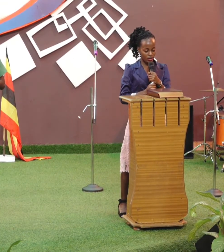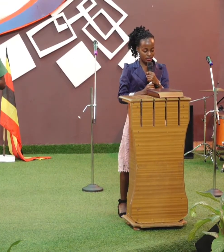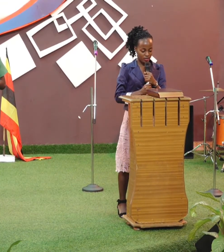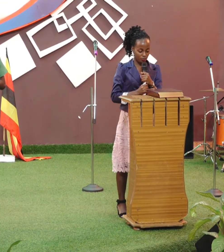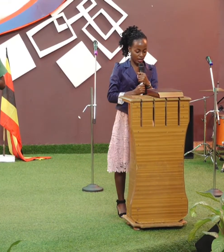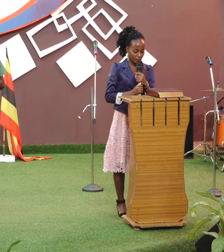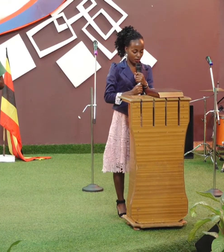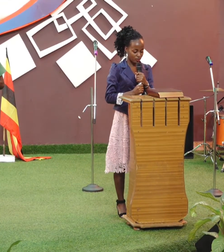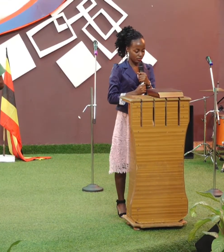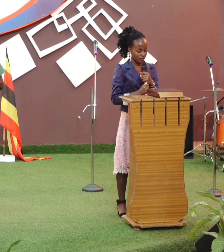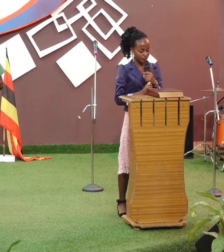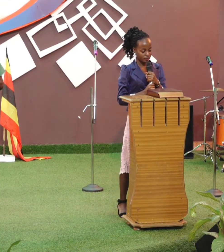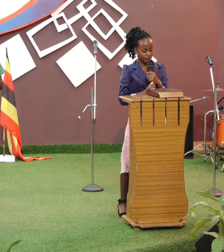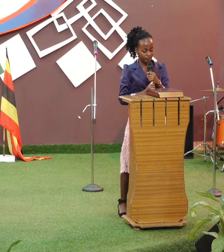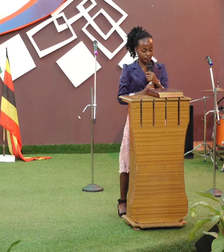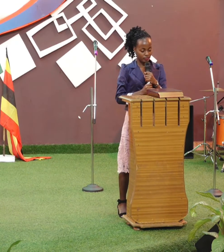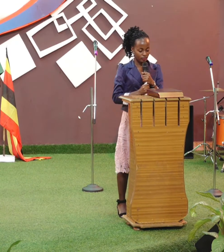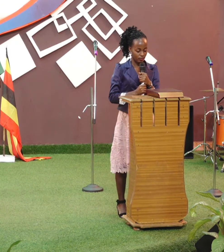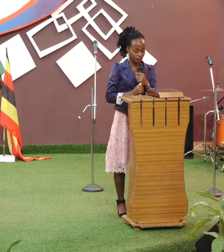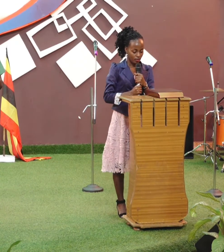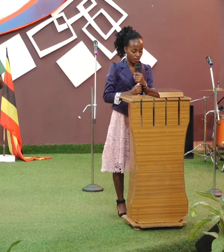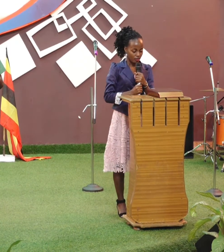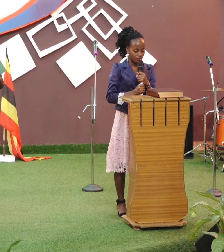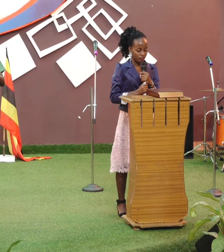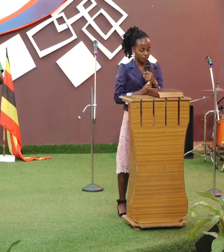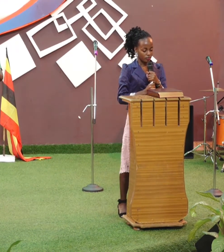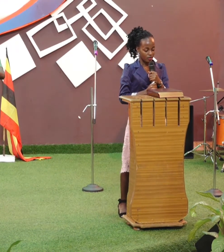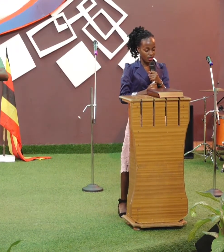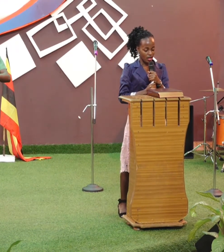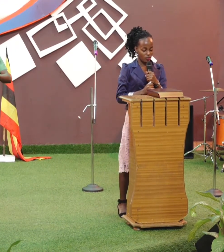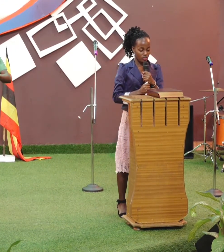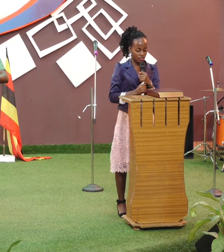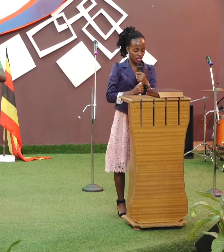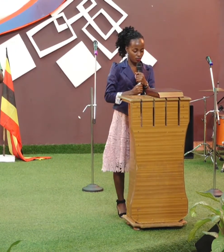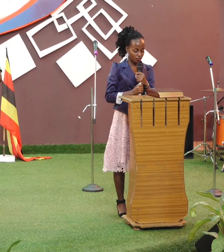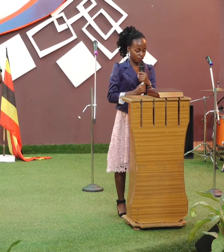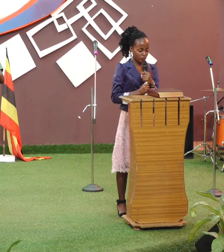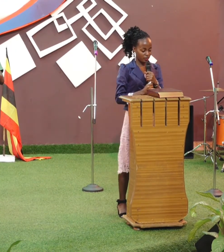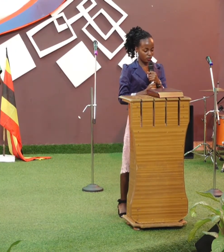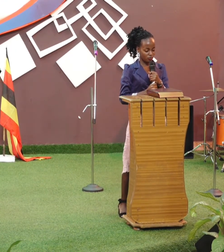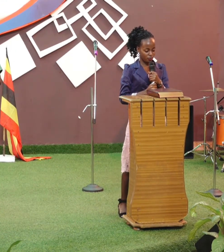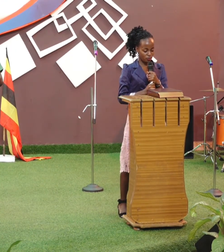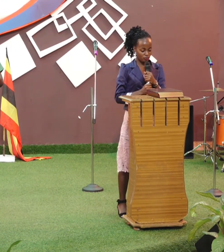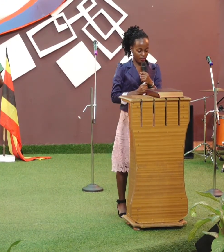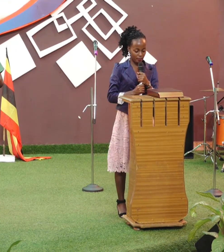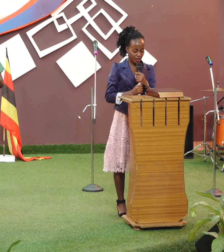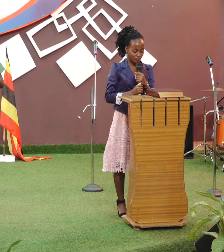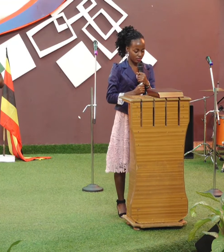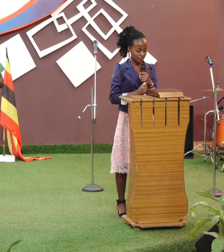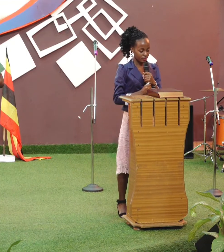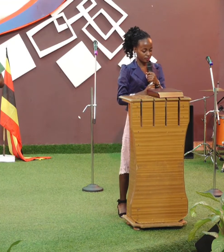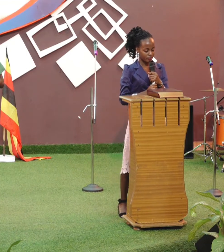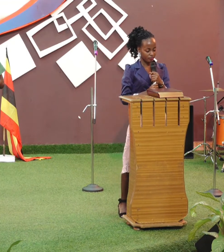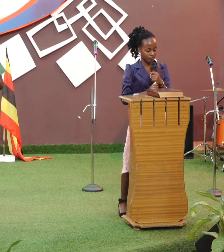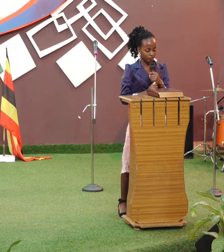that will always emanate from our mouth. Era tugenda kulaba nga tukkuta ebibala bya kamwa kaffe ebirungi. And we shall be filled by the good fruits of our mouth.